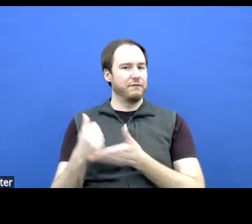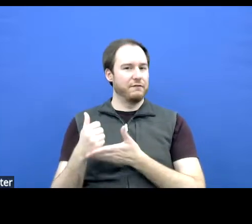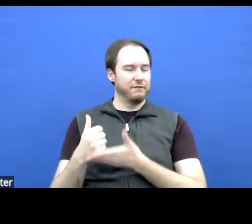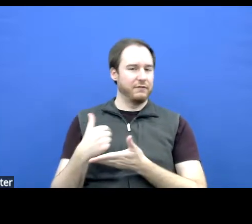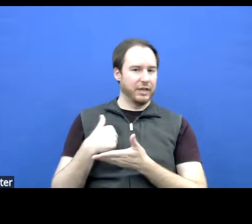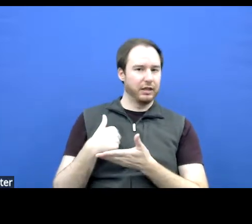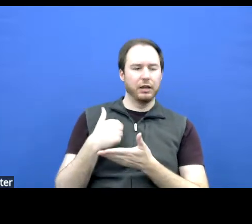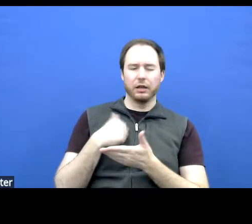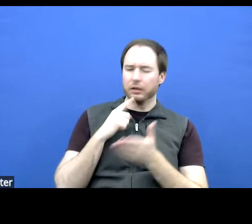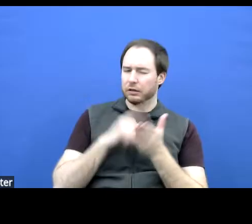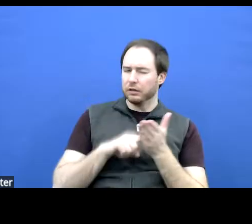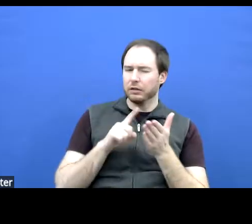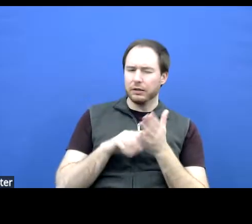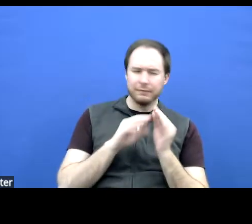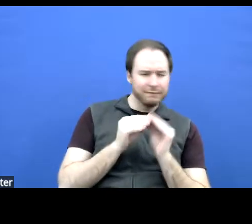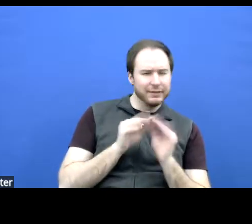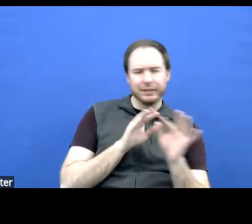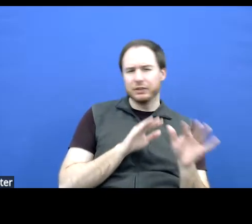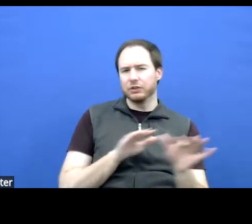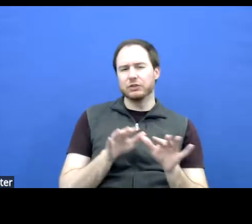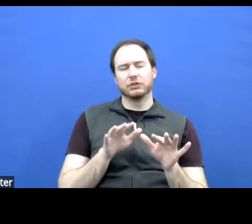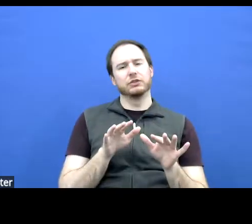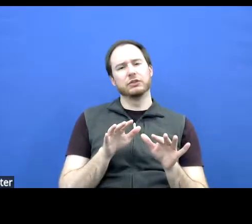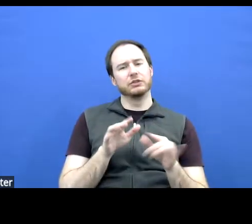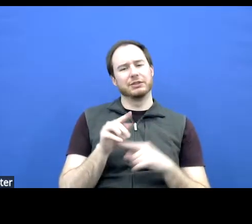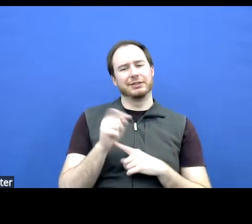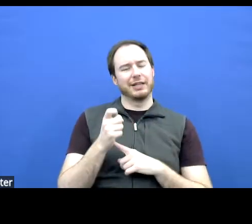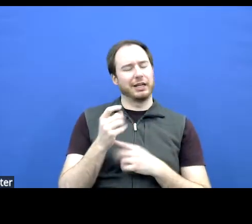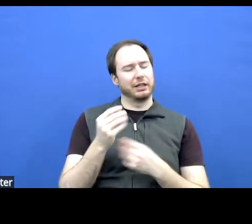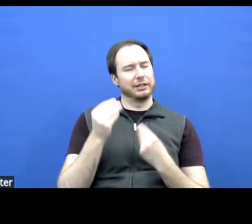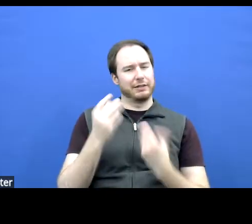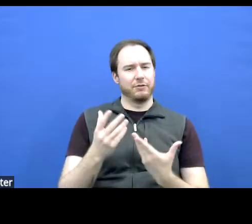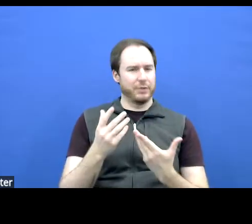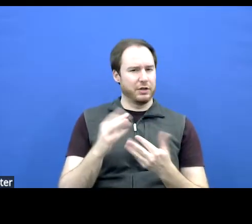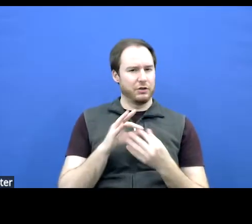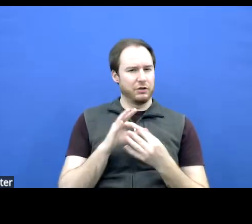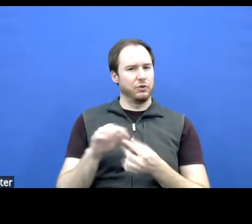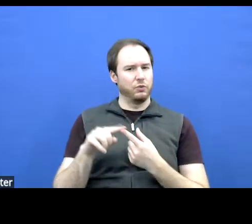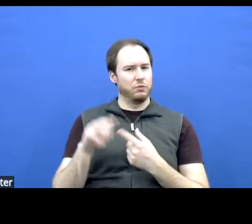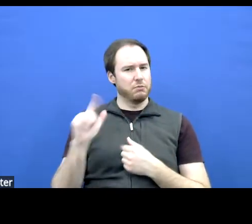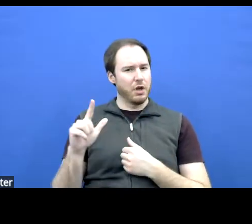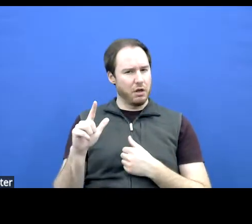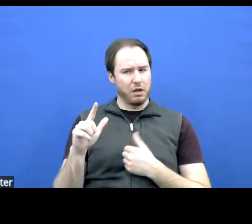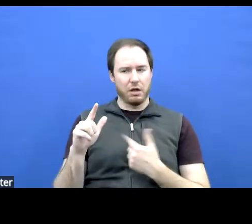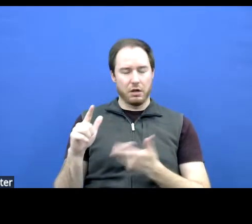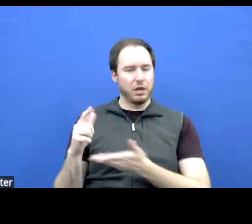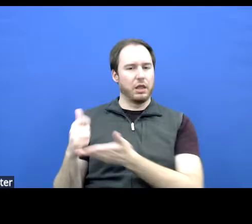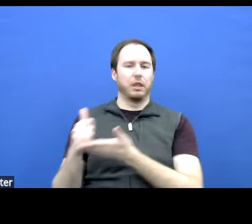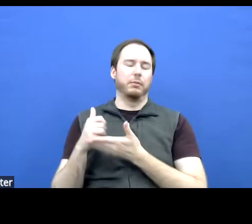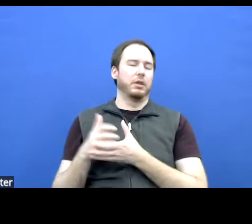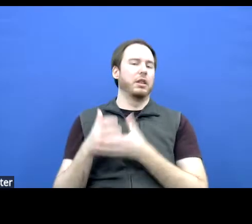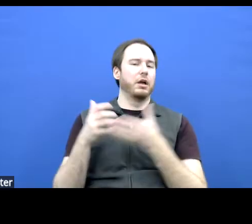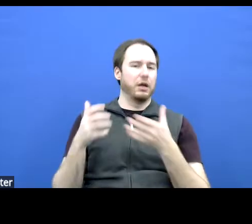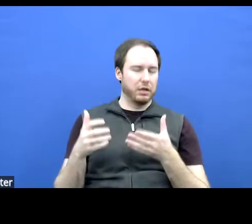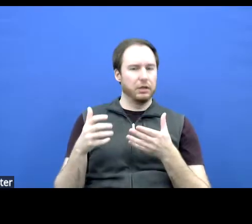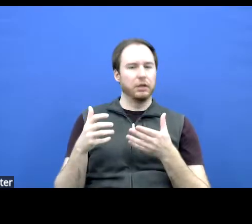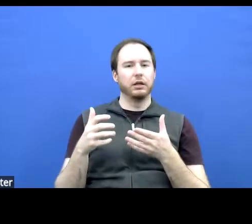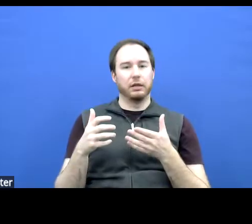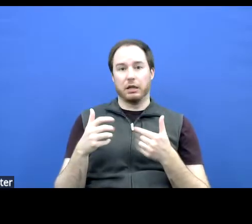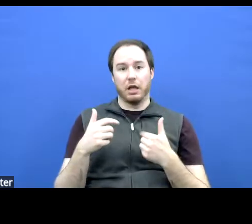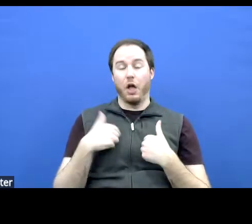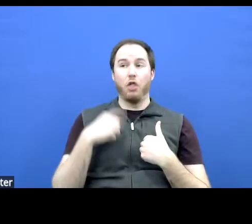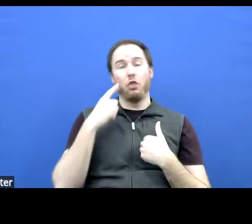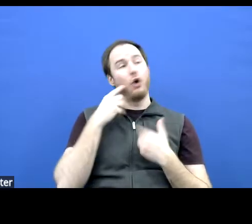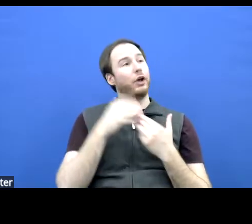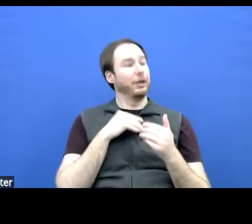I was looking up some figures on the tax information for the mall. It was very useful, and it wasn't as easy